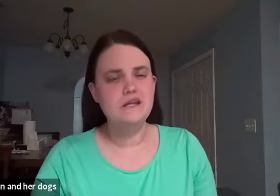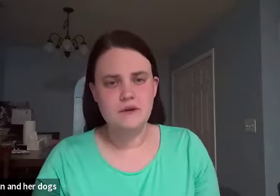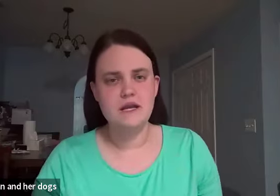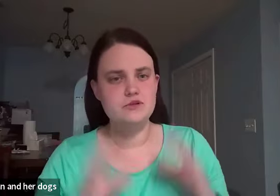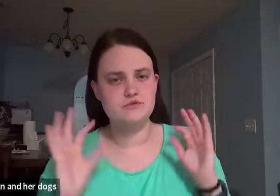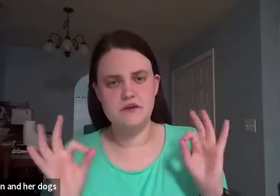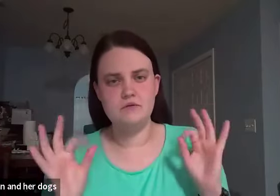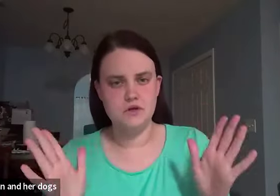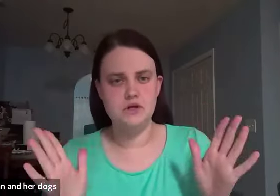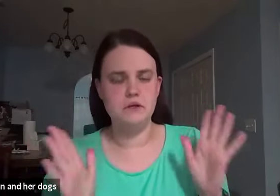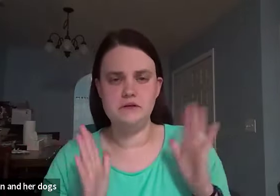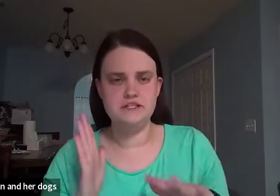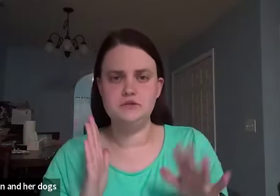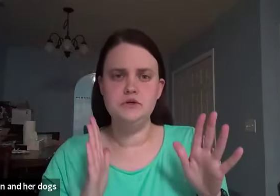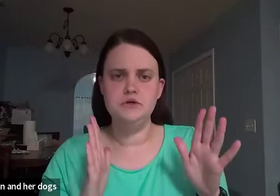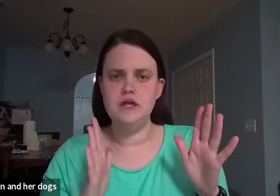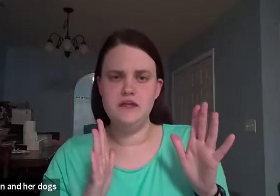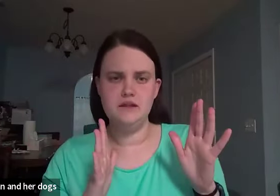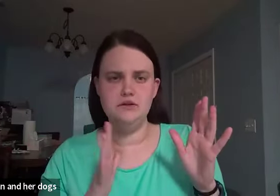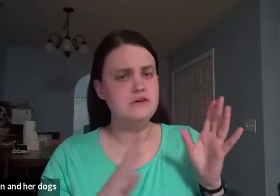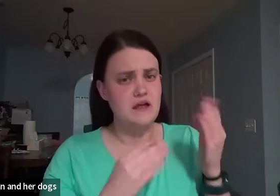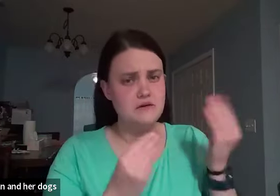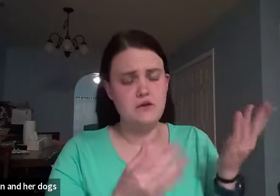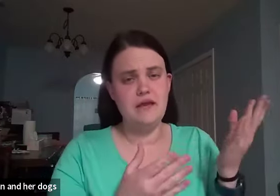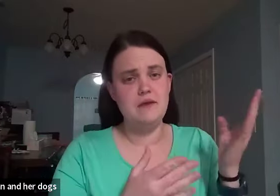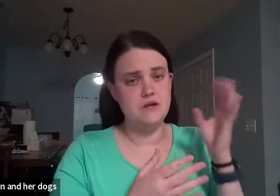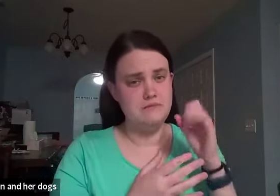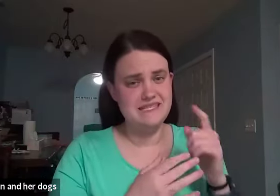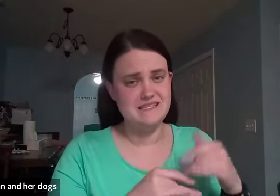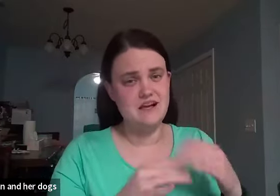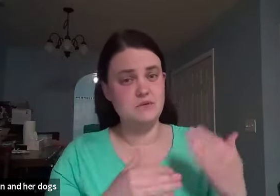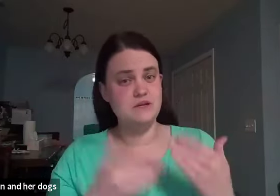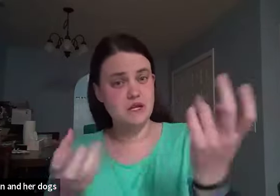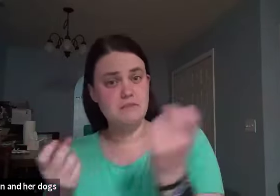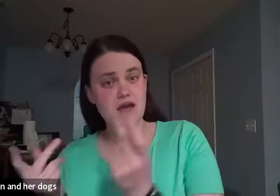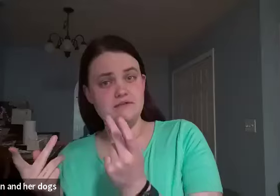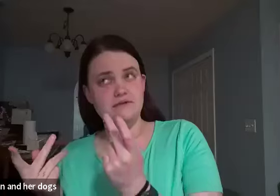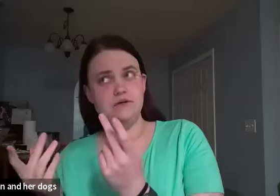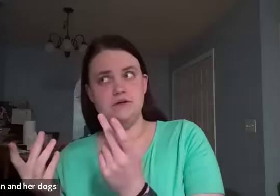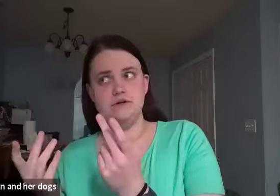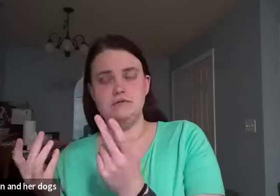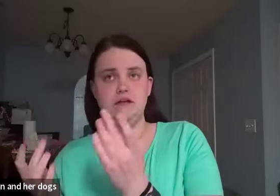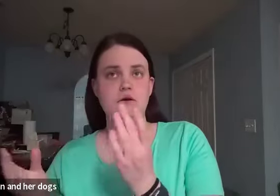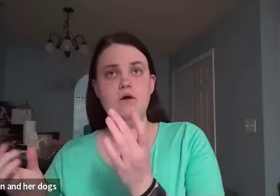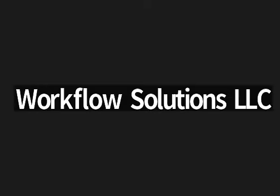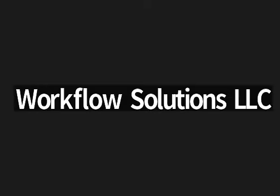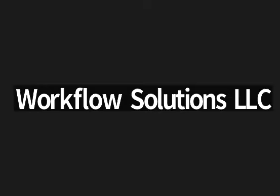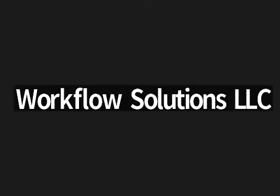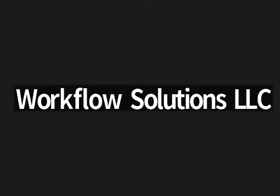already know my numbers, but I think we're good. We don't need to. And then you could let her know like, hey, we're gonna miss this class, but we could come back for like, oh, we're gonna join back